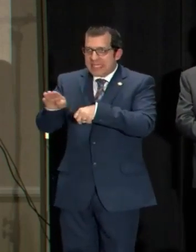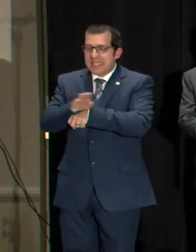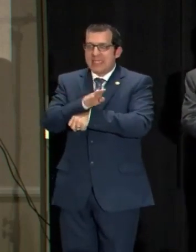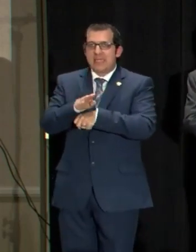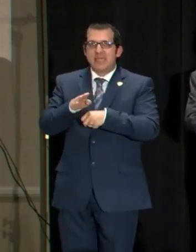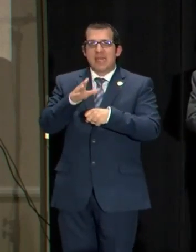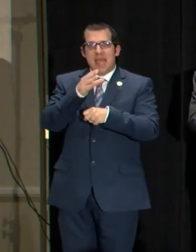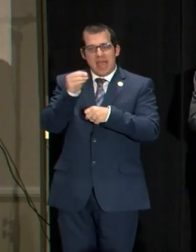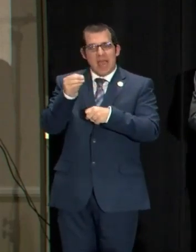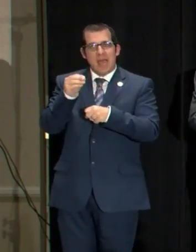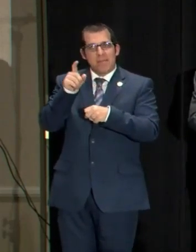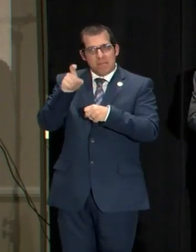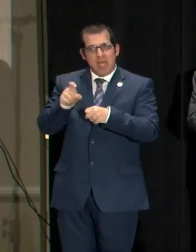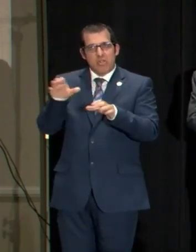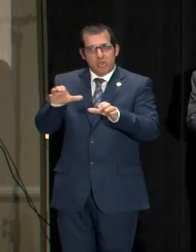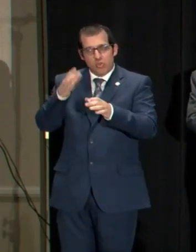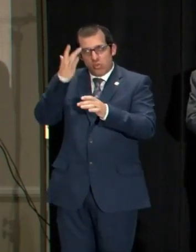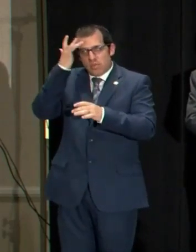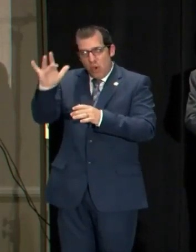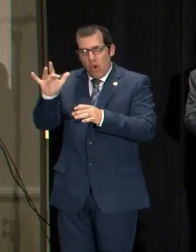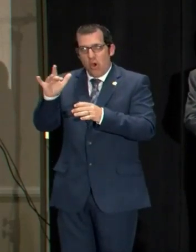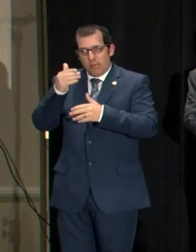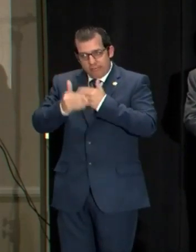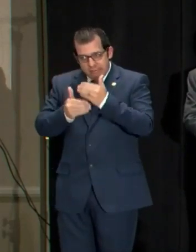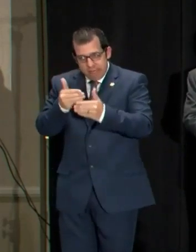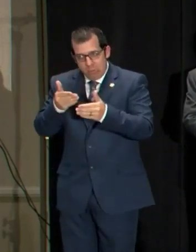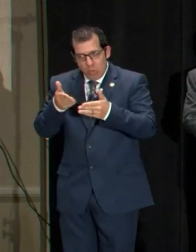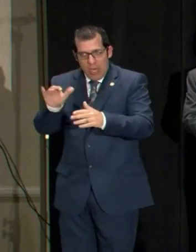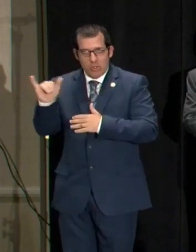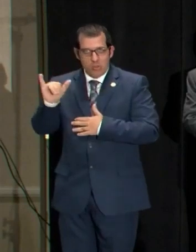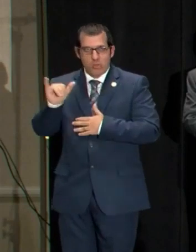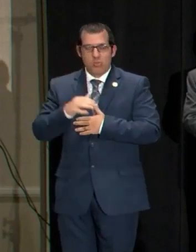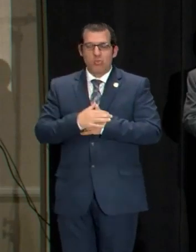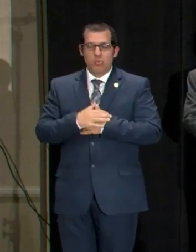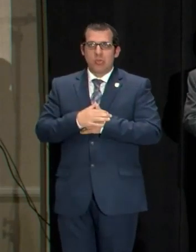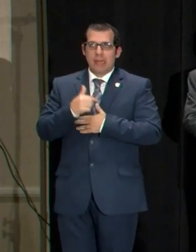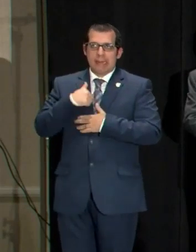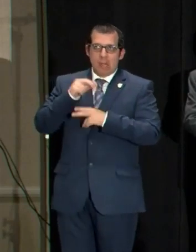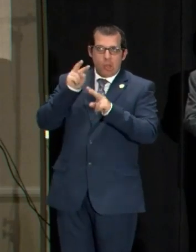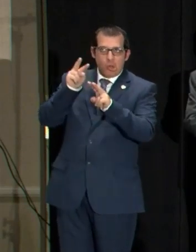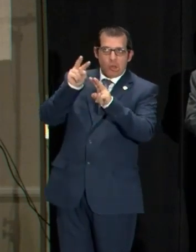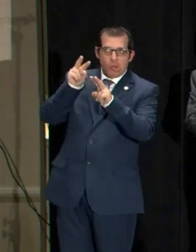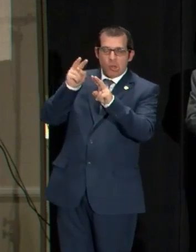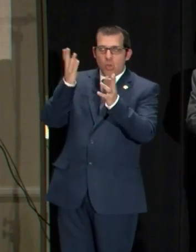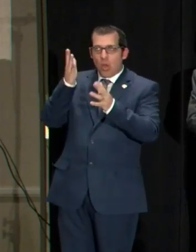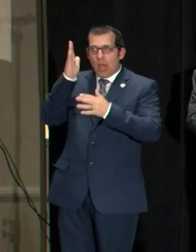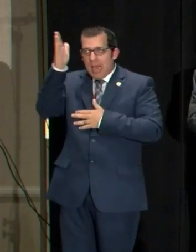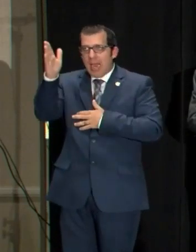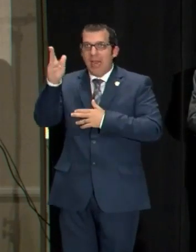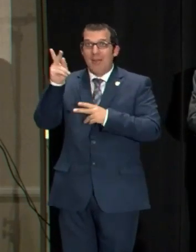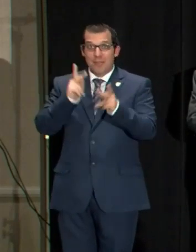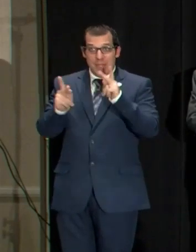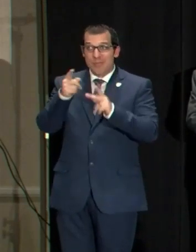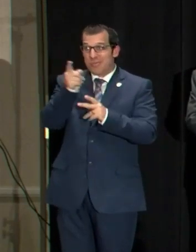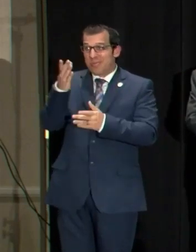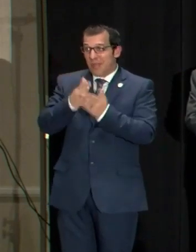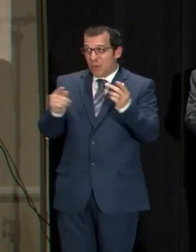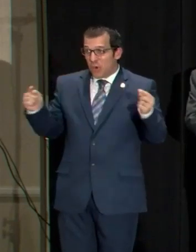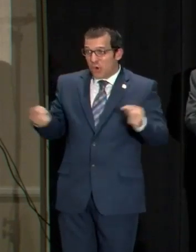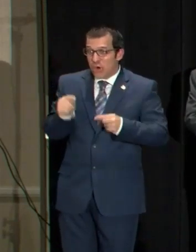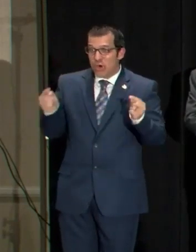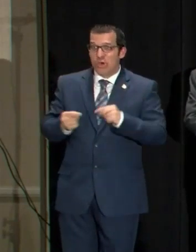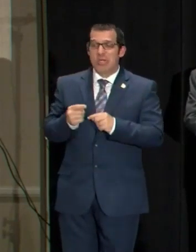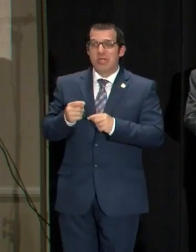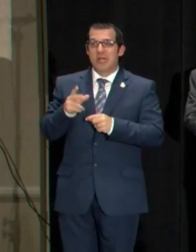and to do it in a smart way. But I look at what's ahead, and I know that people are hurting. Some are unemployed.